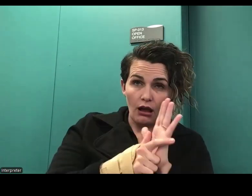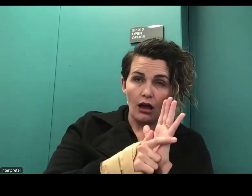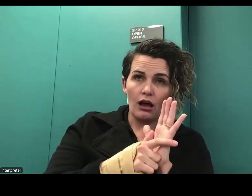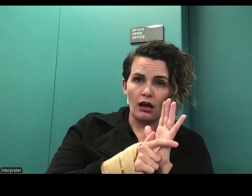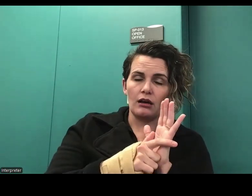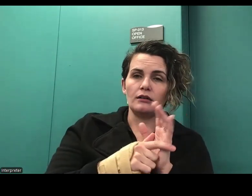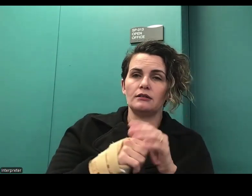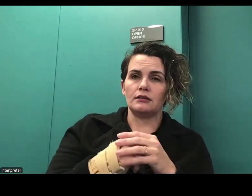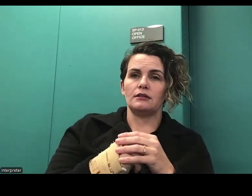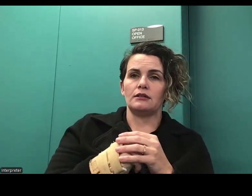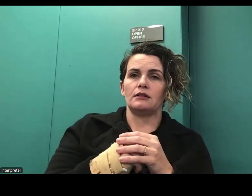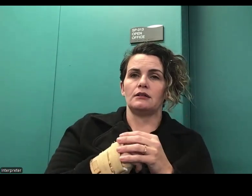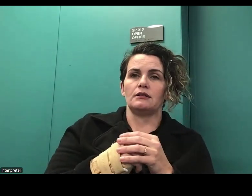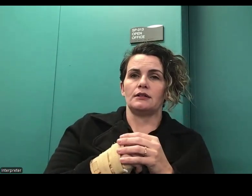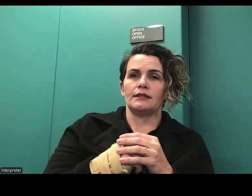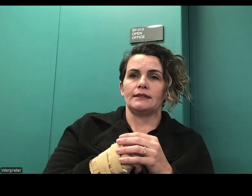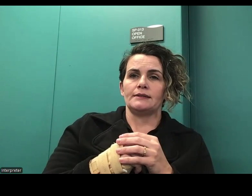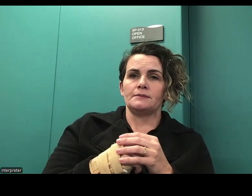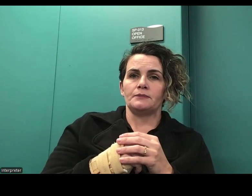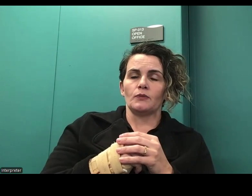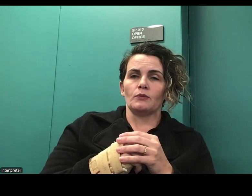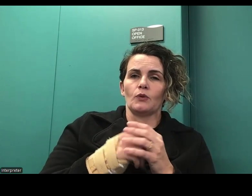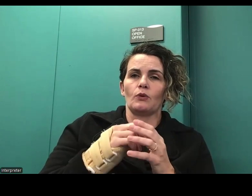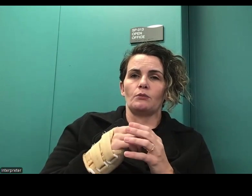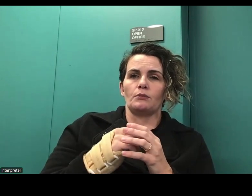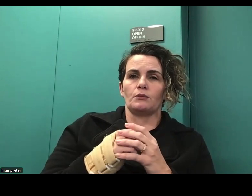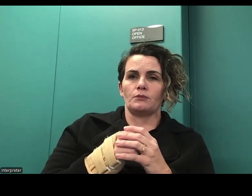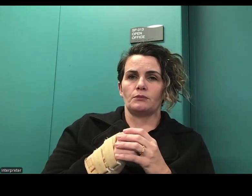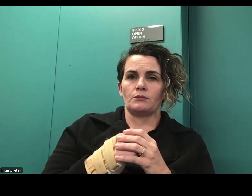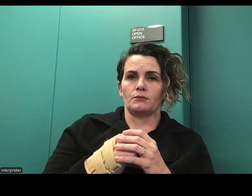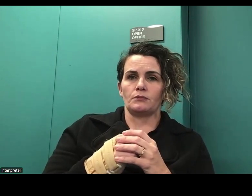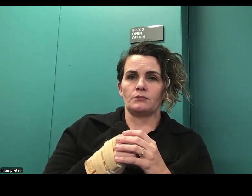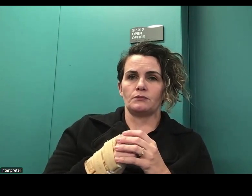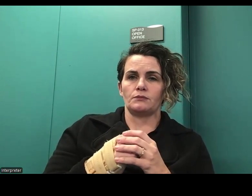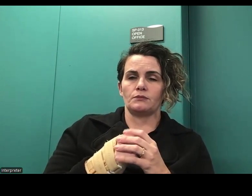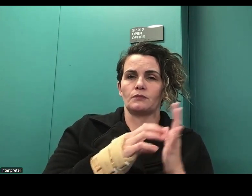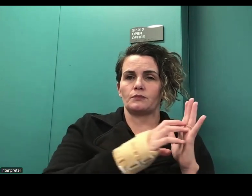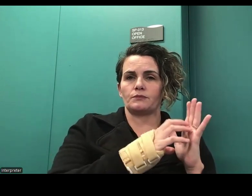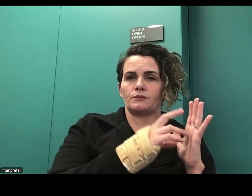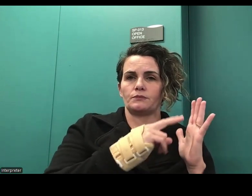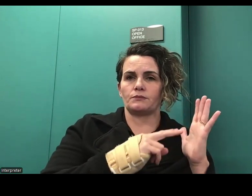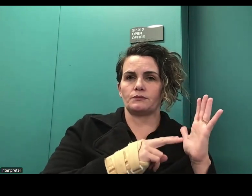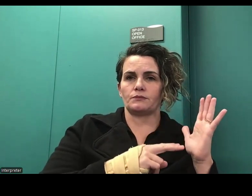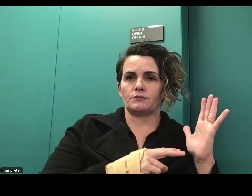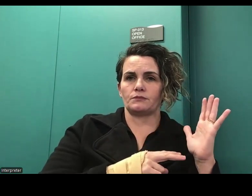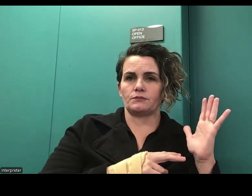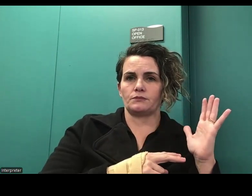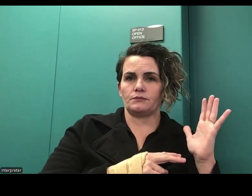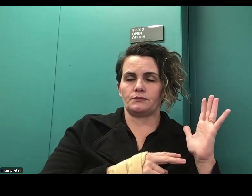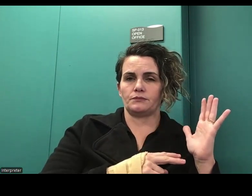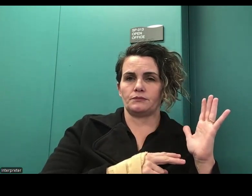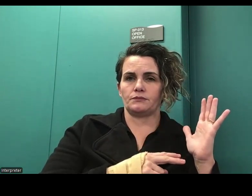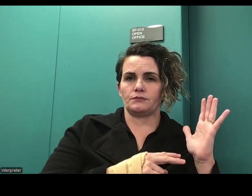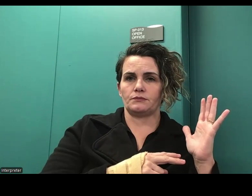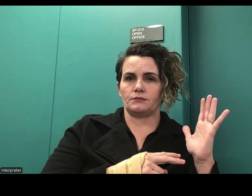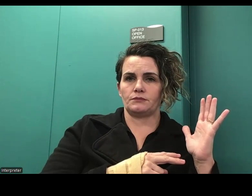discussions of events, ideas, attitudes, beliefs, or concepts in the marketplace of ideas or instruction related to race, color,